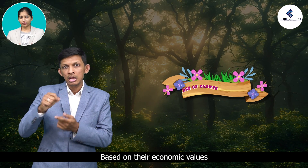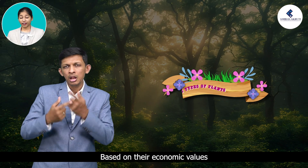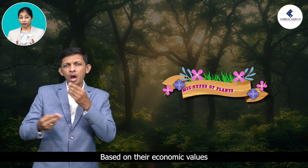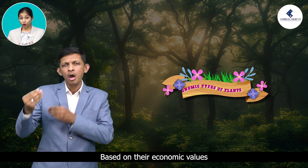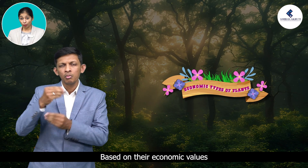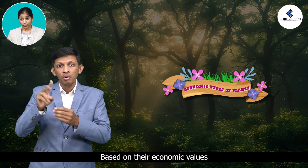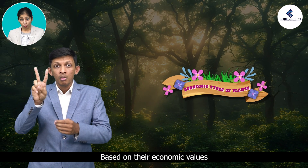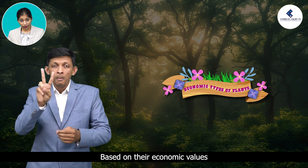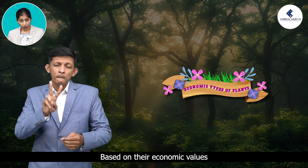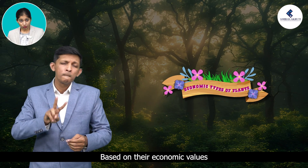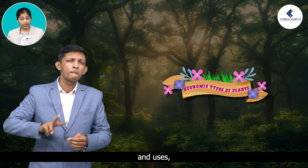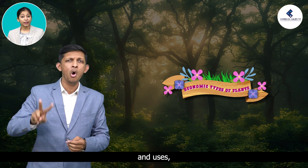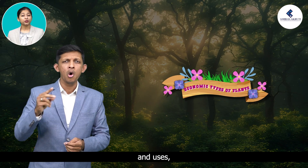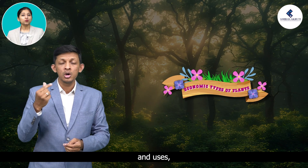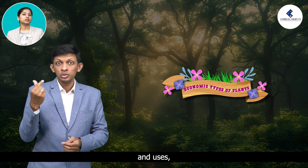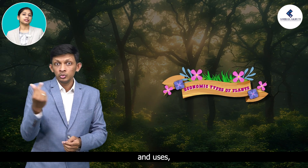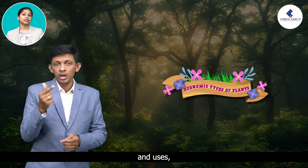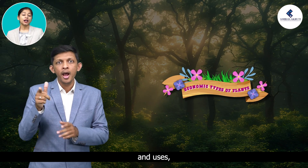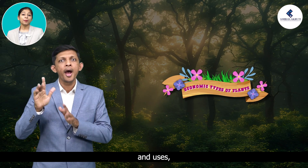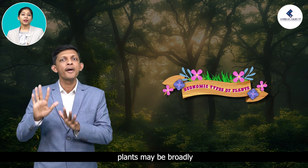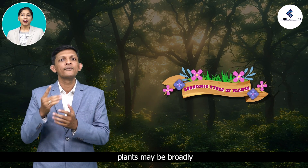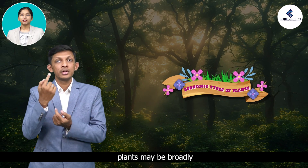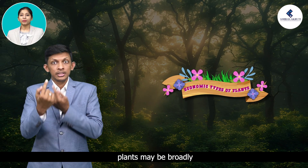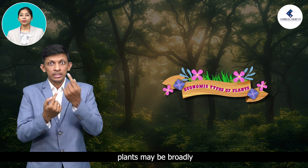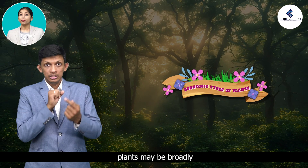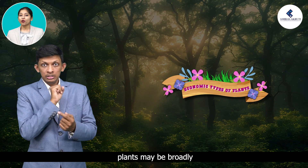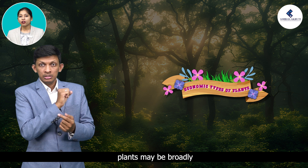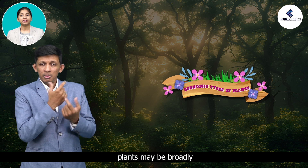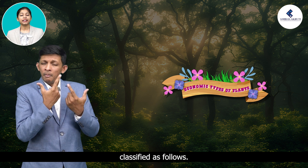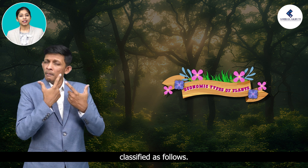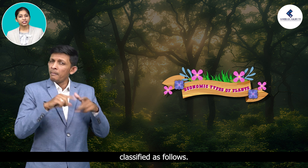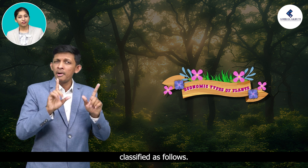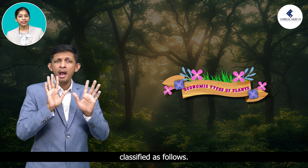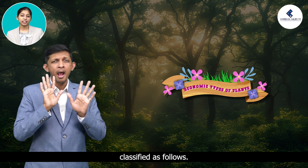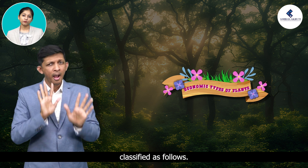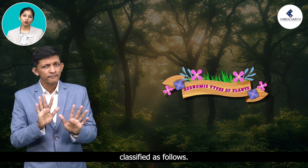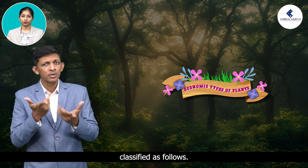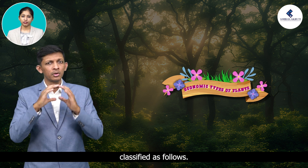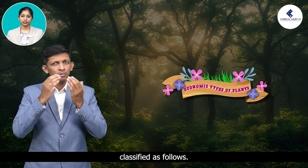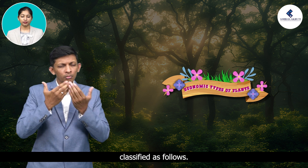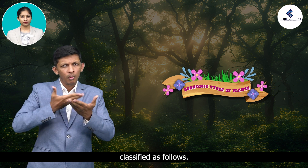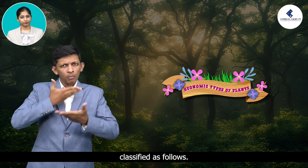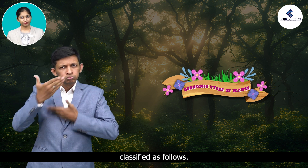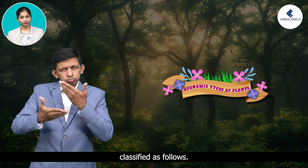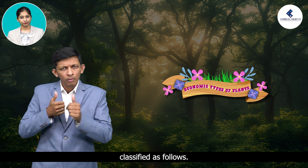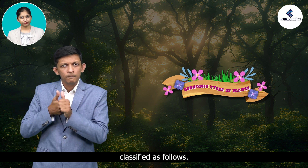Based on their economic values and uses, plants may be broadly classified as